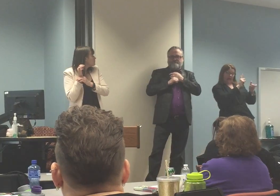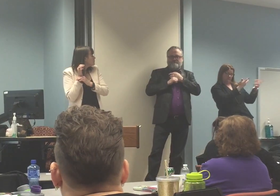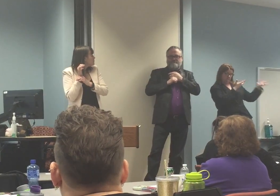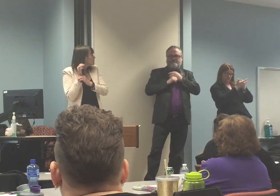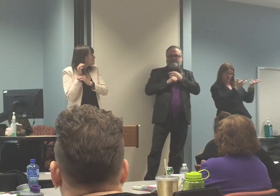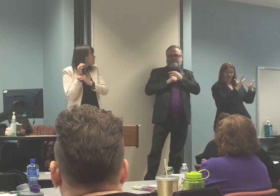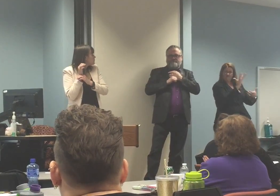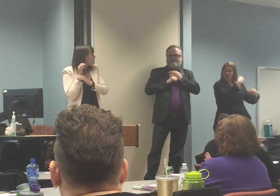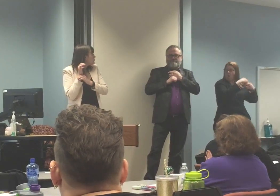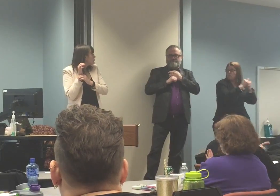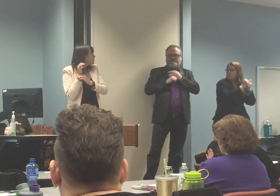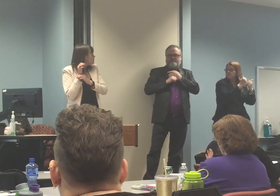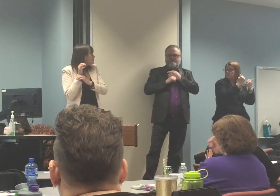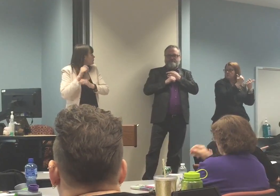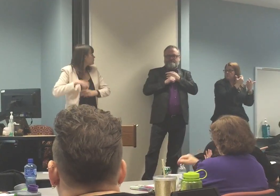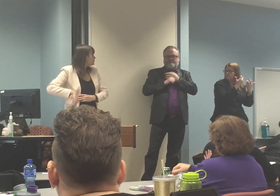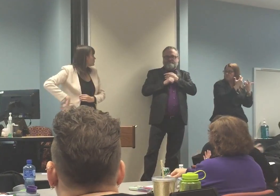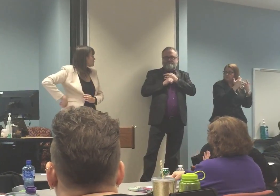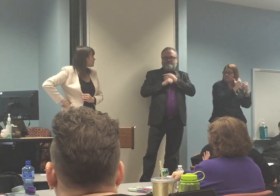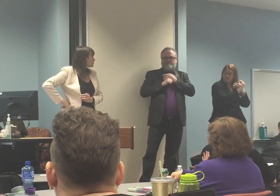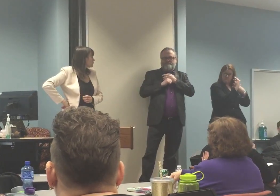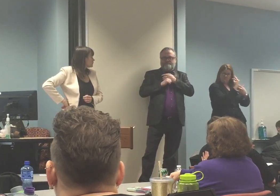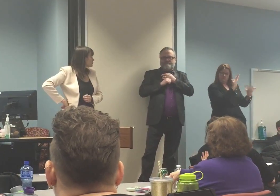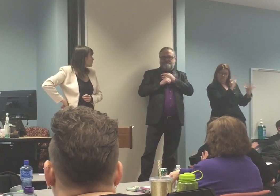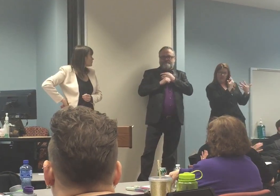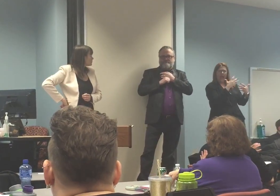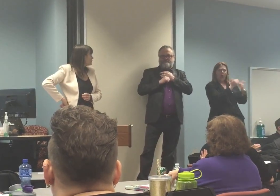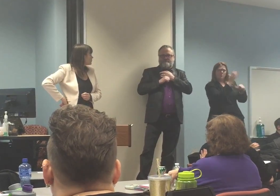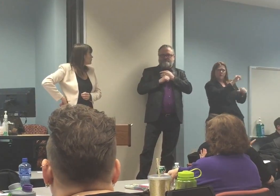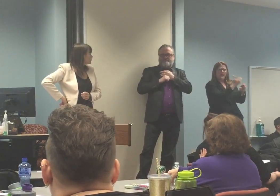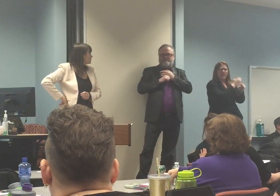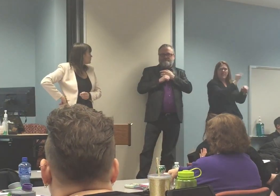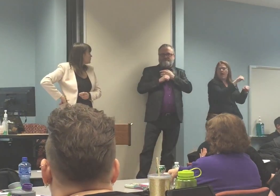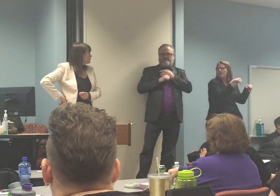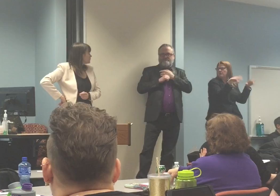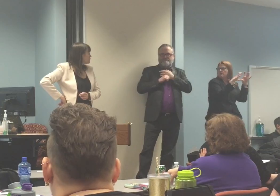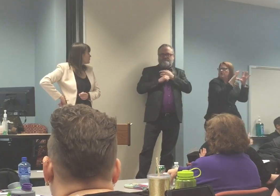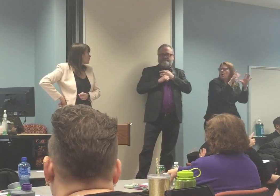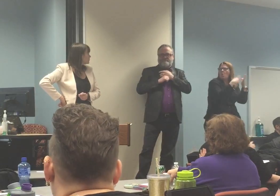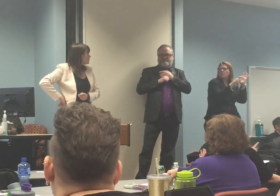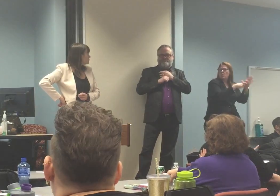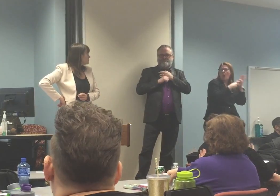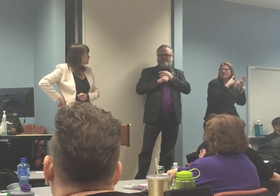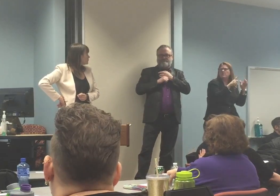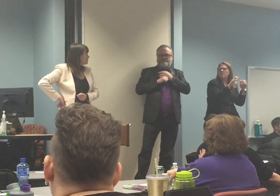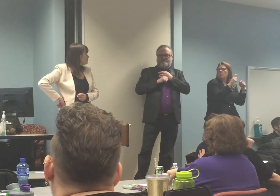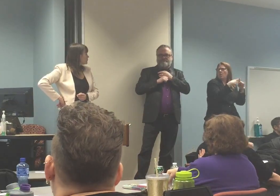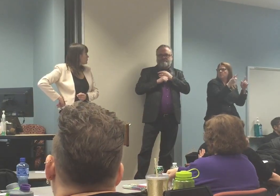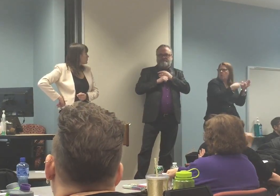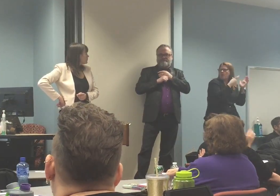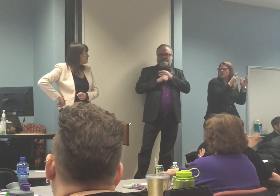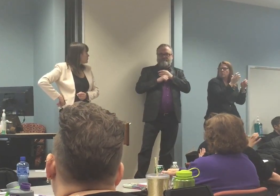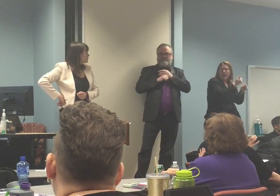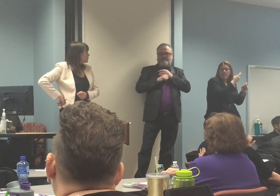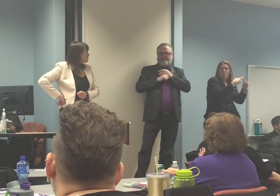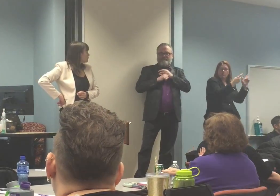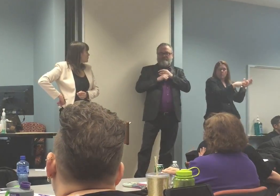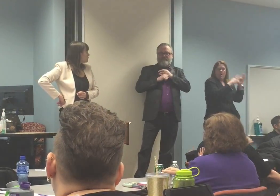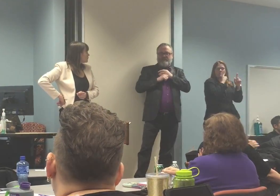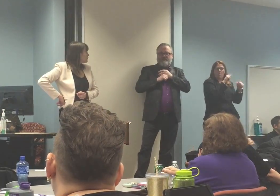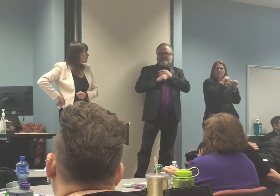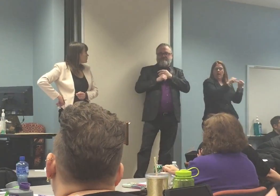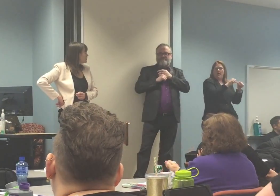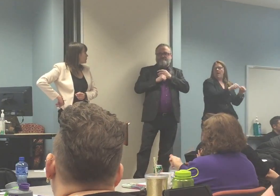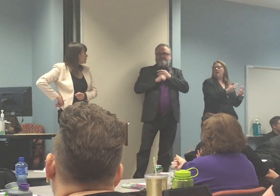asked about how it is they got what they got, what was required to have it, what's required to maintain it?